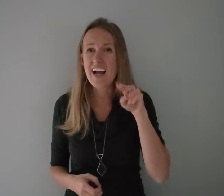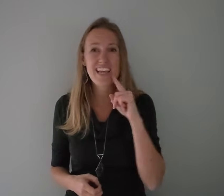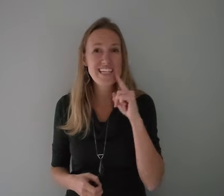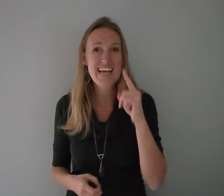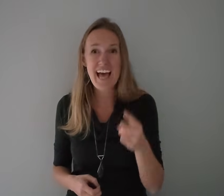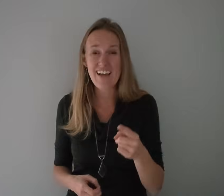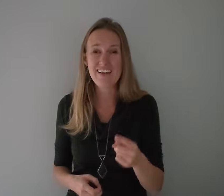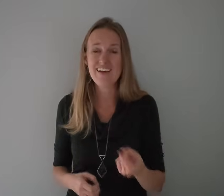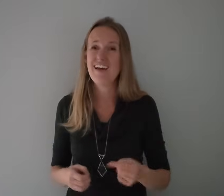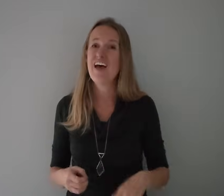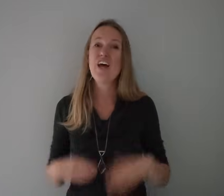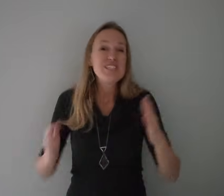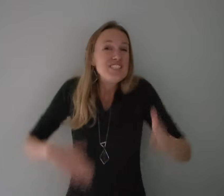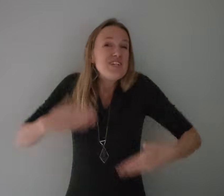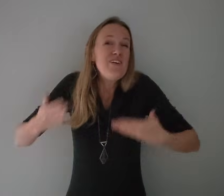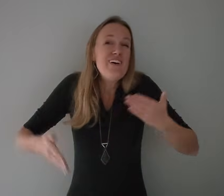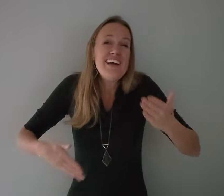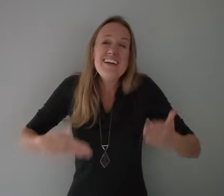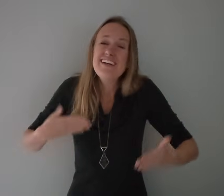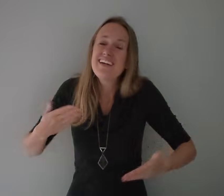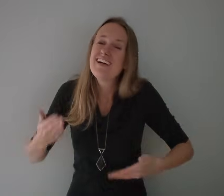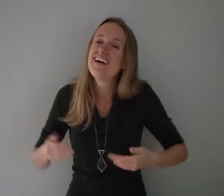can tell. Joy,